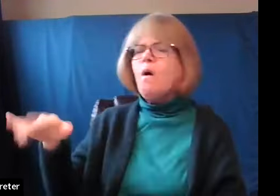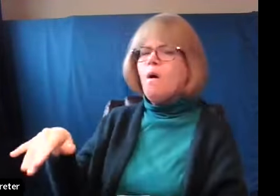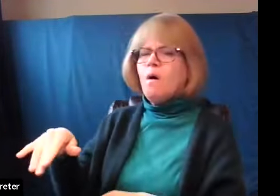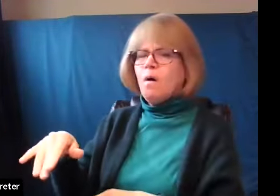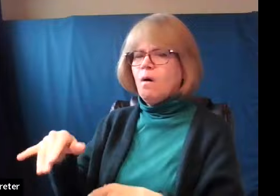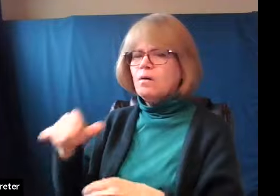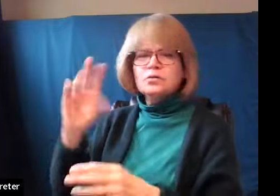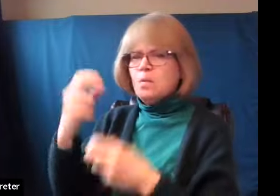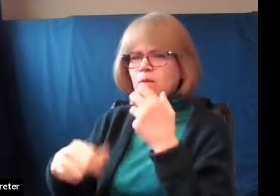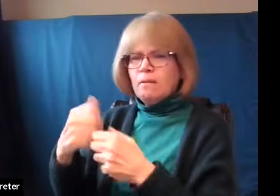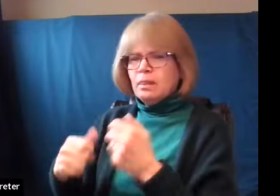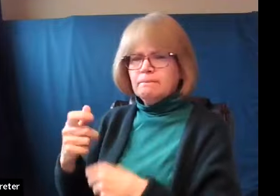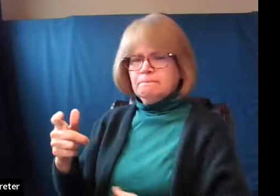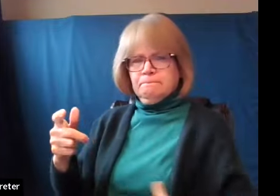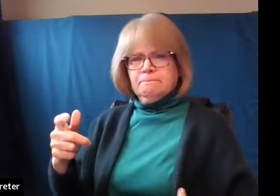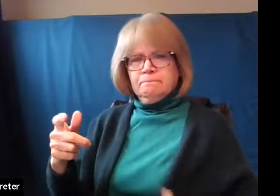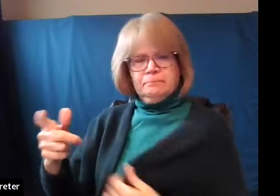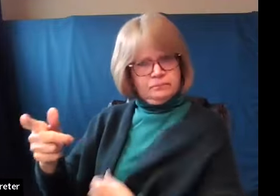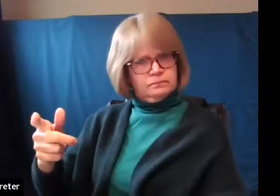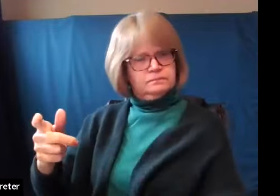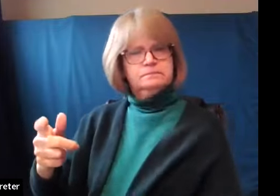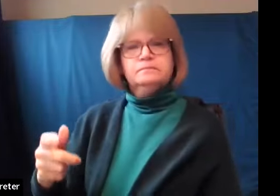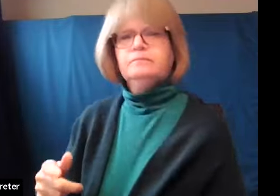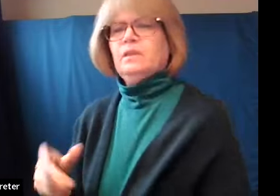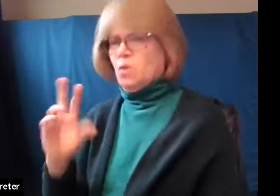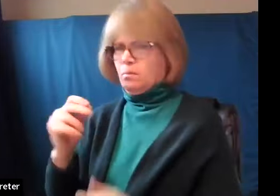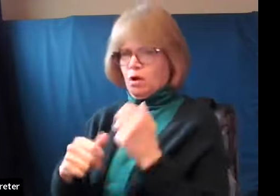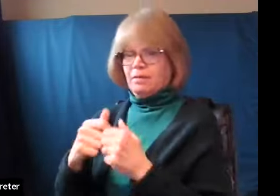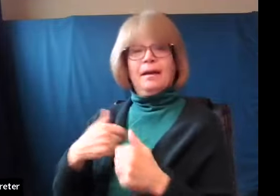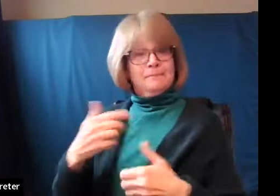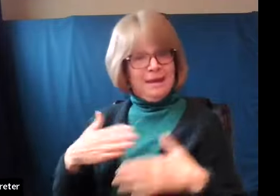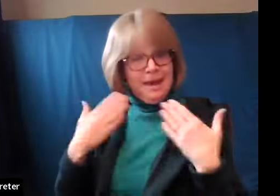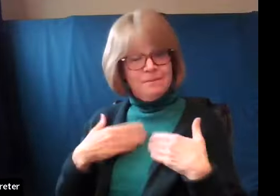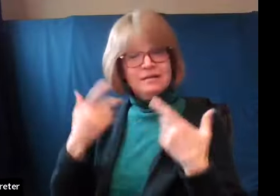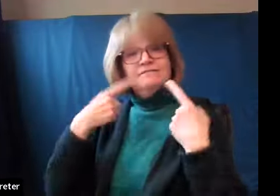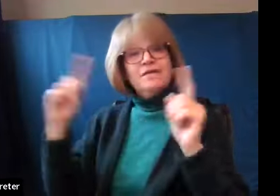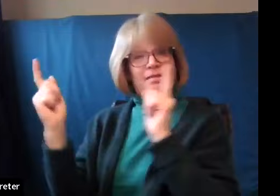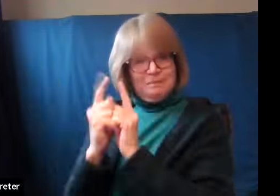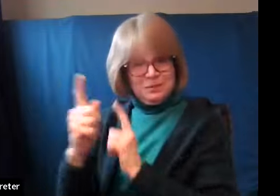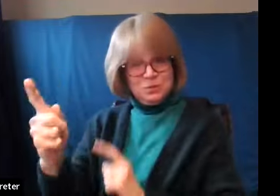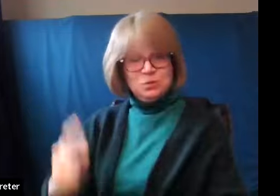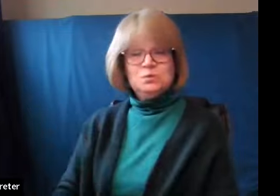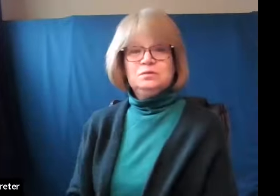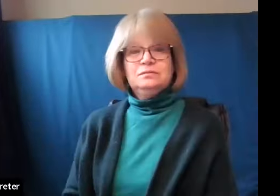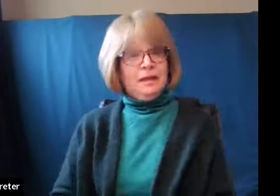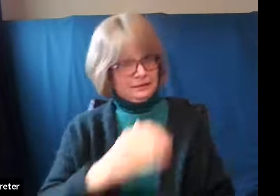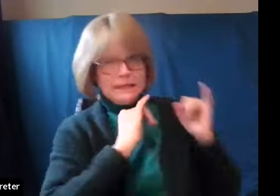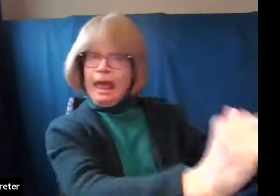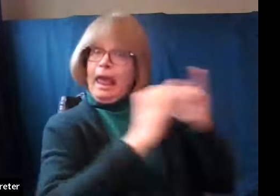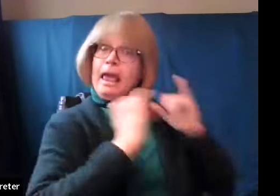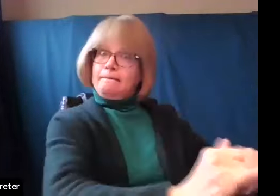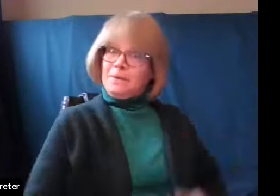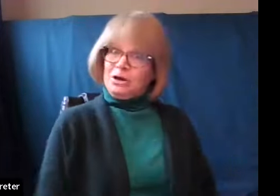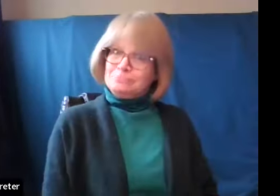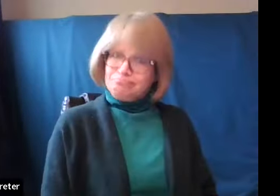Cutler reassured him, noting again the well-spoken diction. "I'm just glad to finally make your acquaintance." "And I